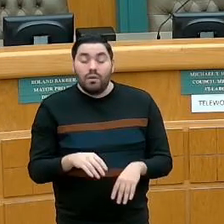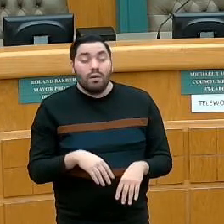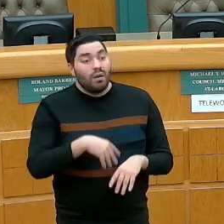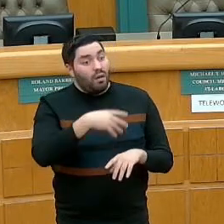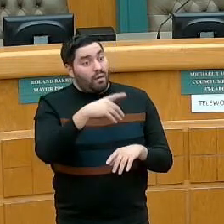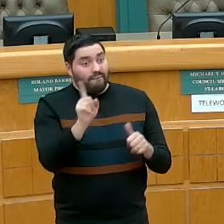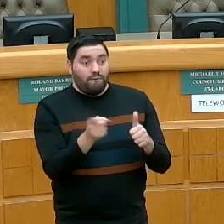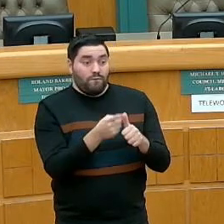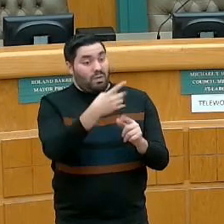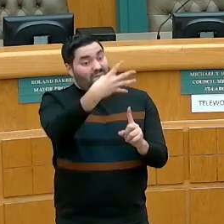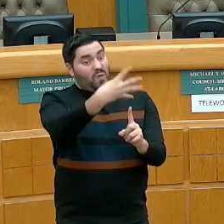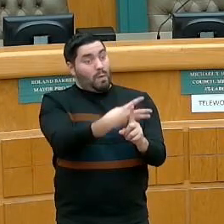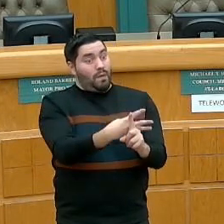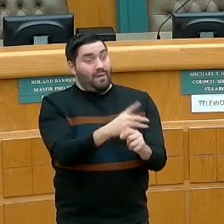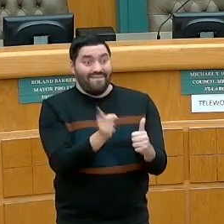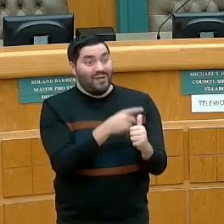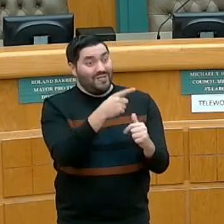months.